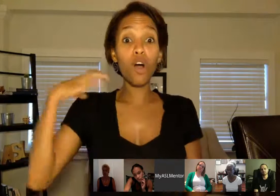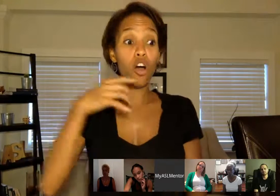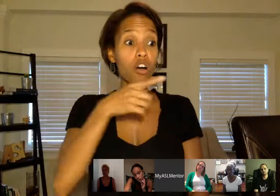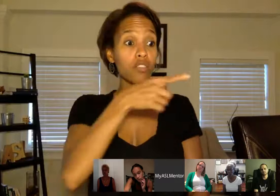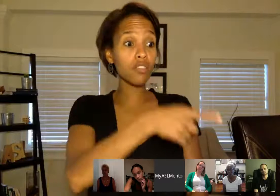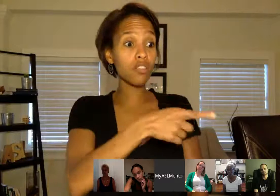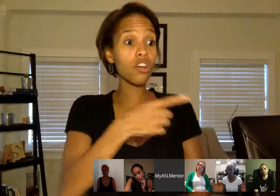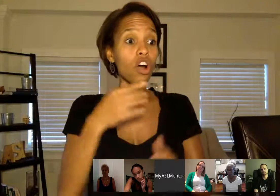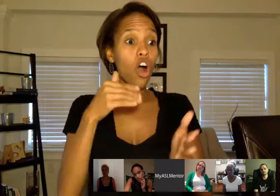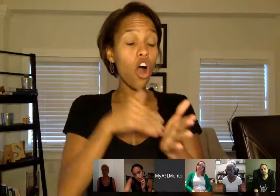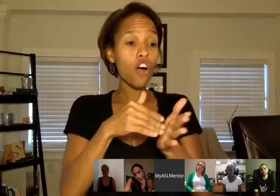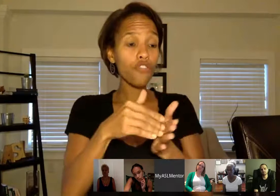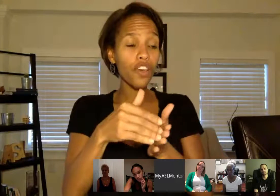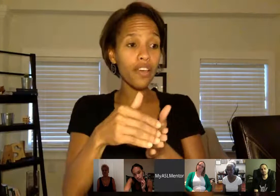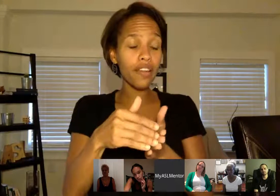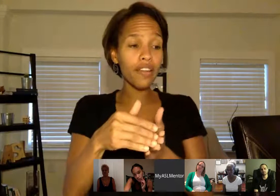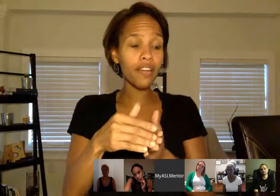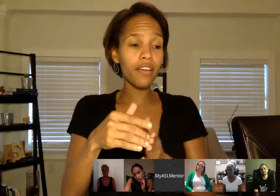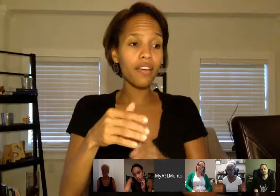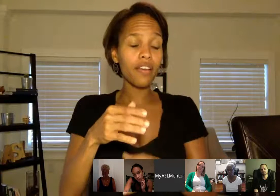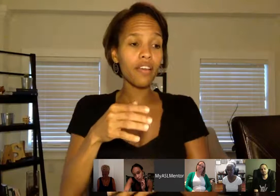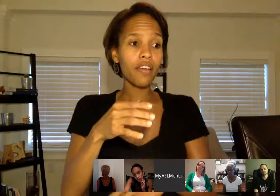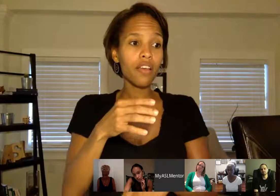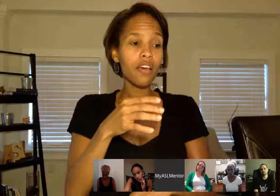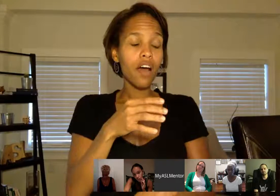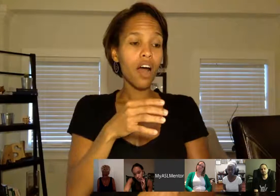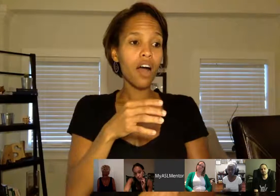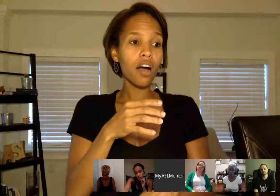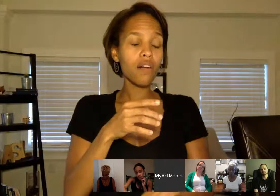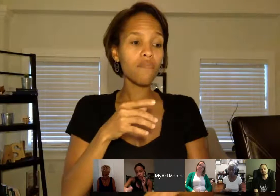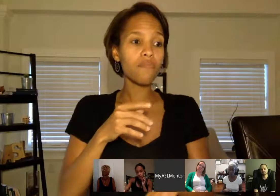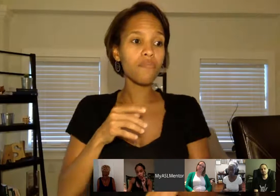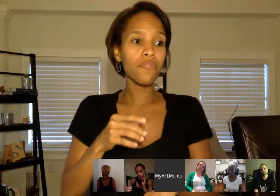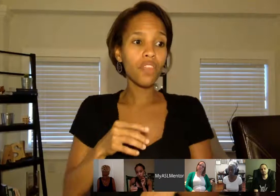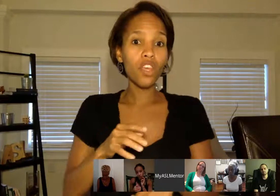My boss often